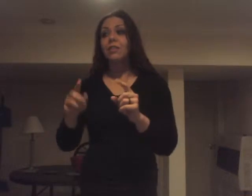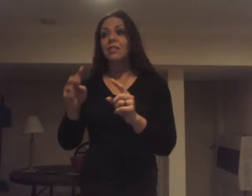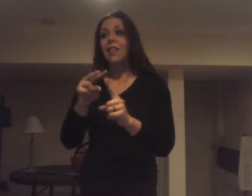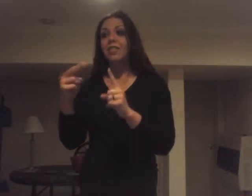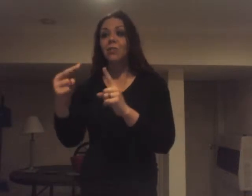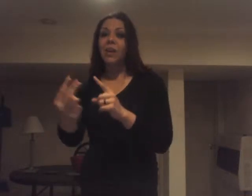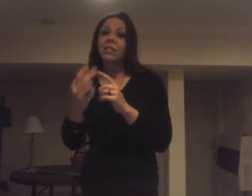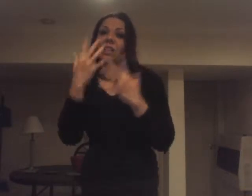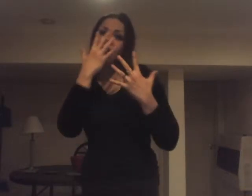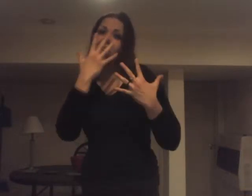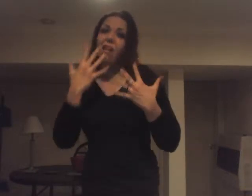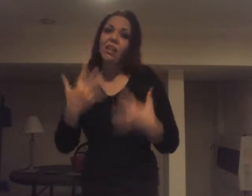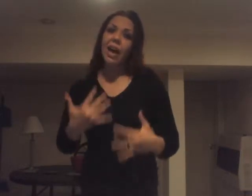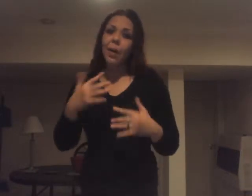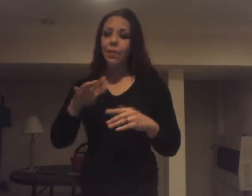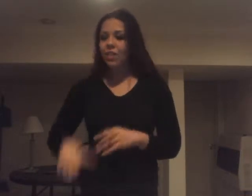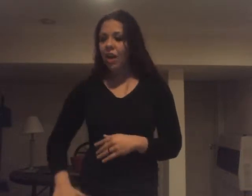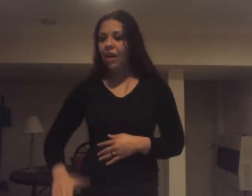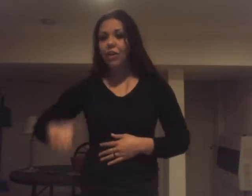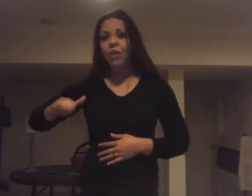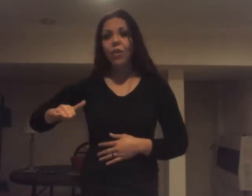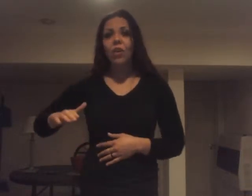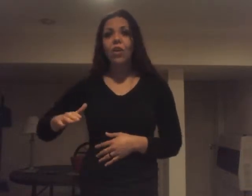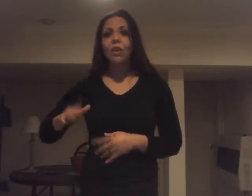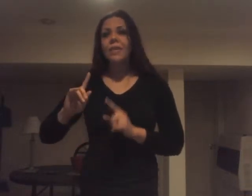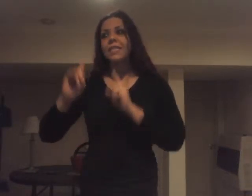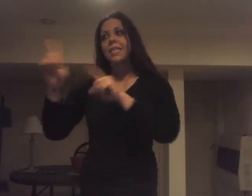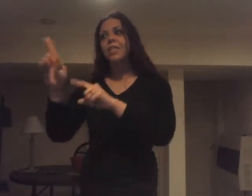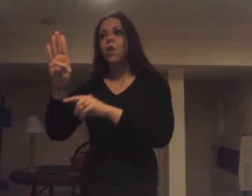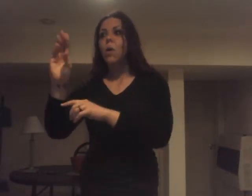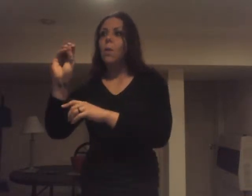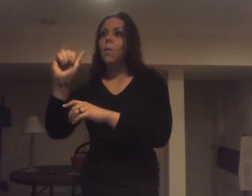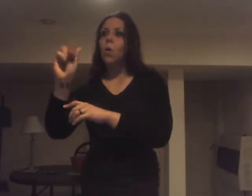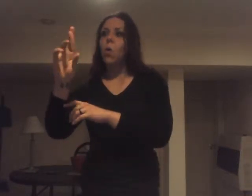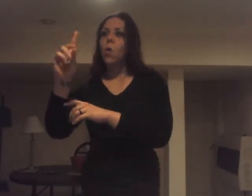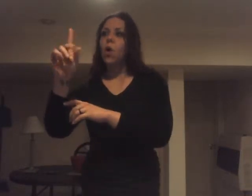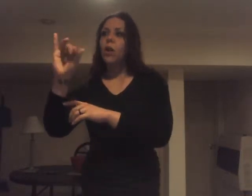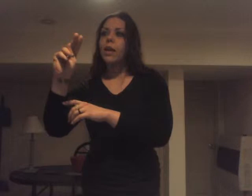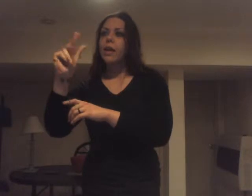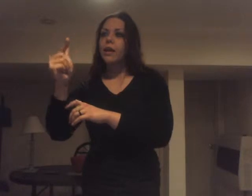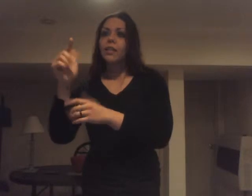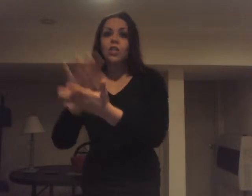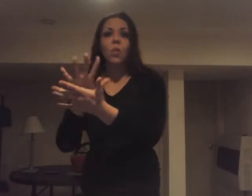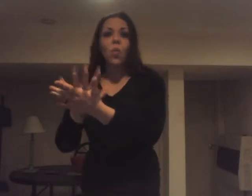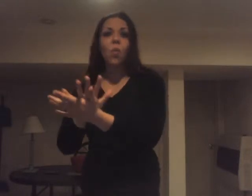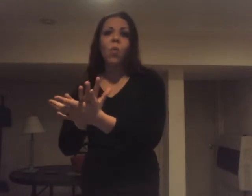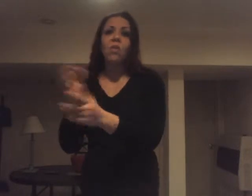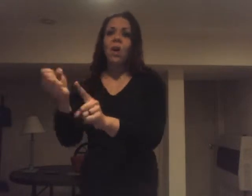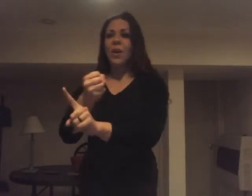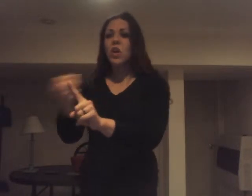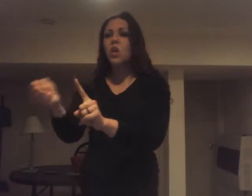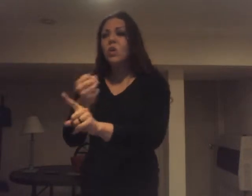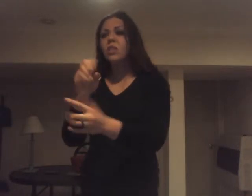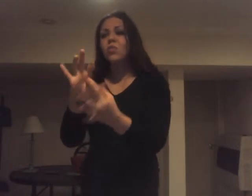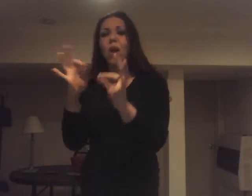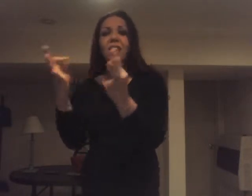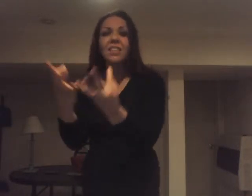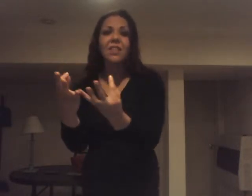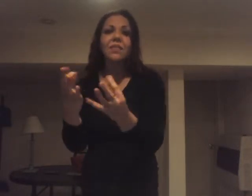sent to boarding school, being abused by relatives, but still claimed that he was a bit